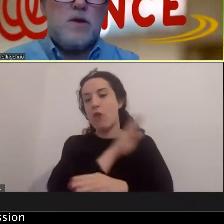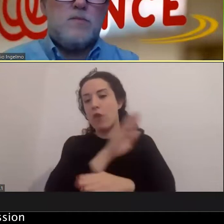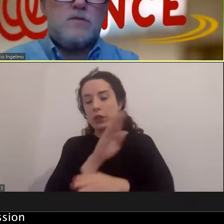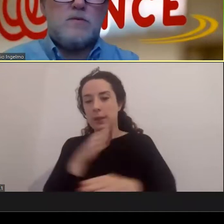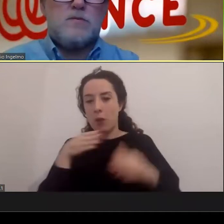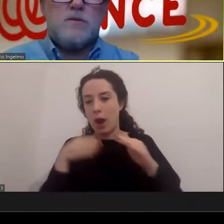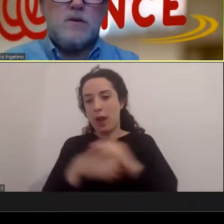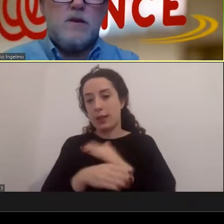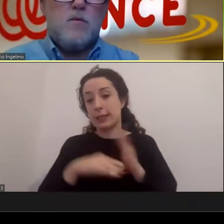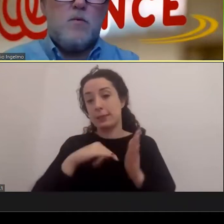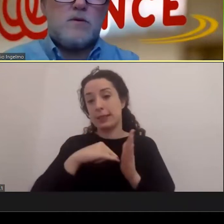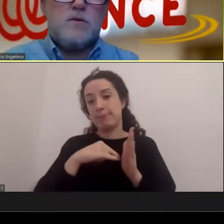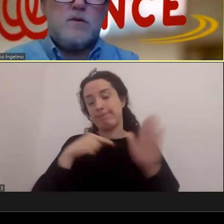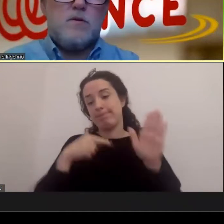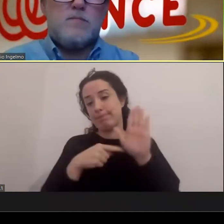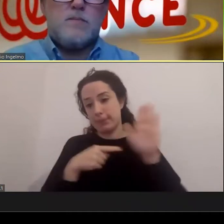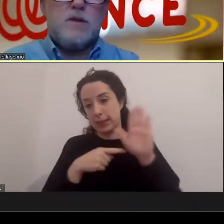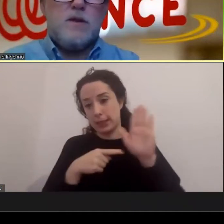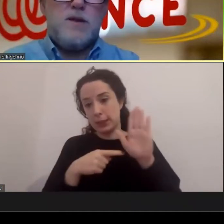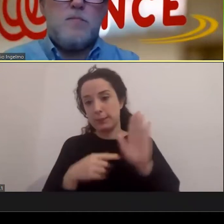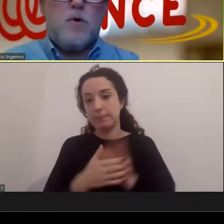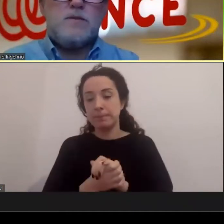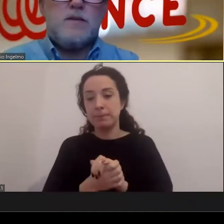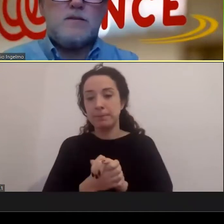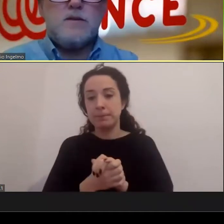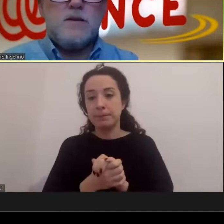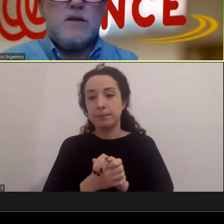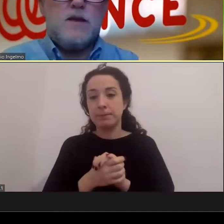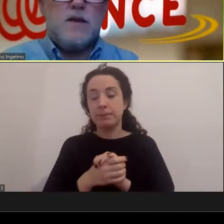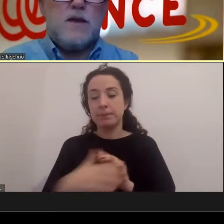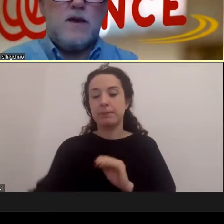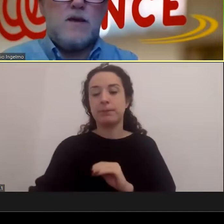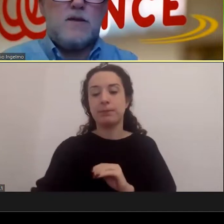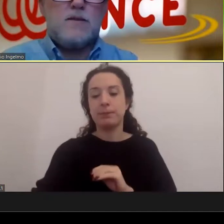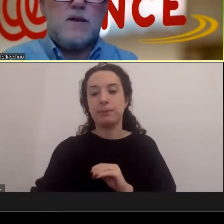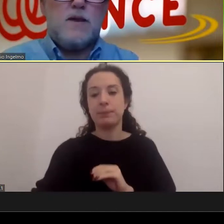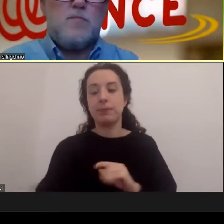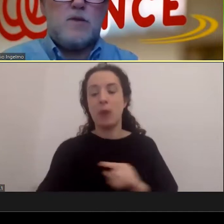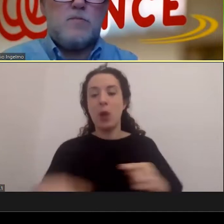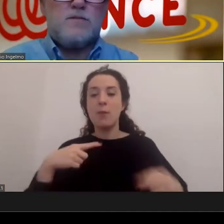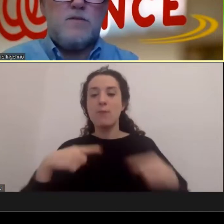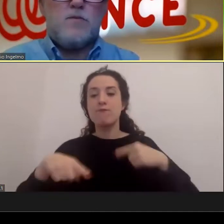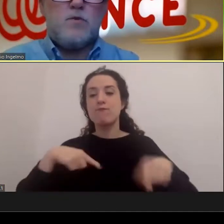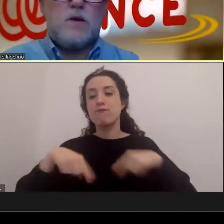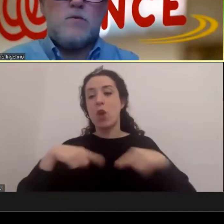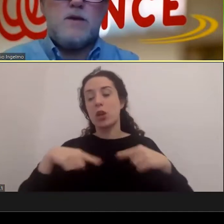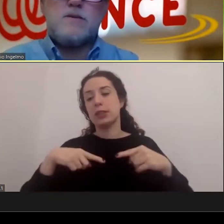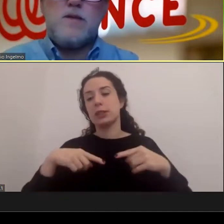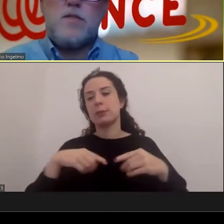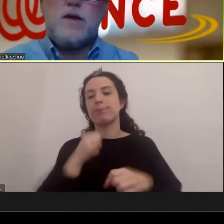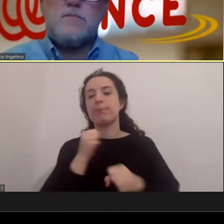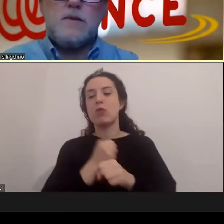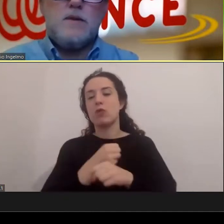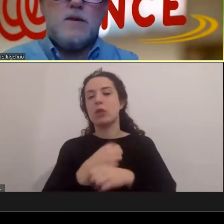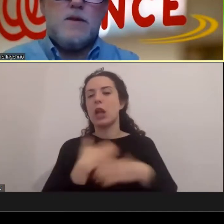European Commission's works on policies, I'm happy to pass the floor to Inmaculada